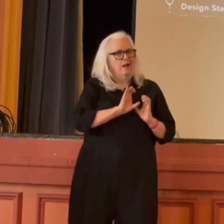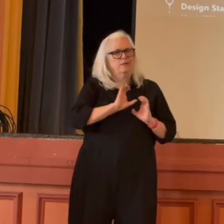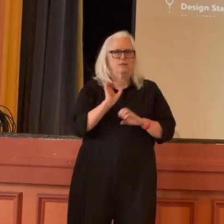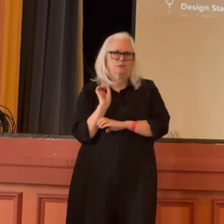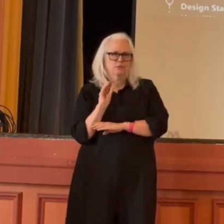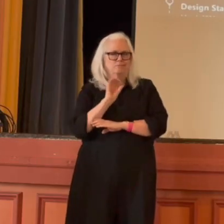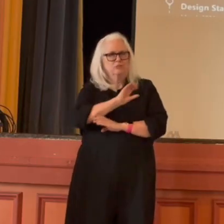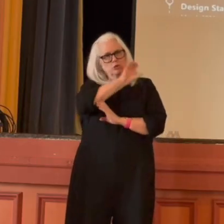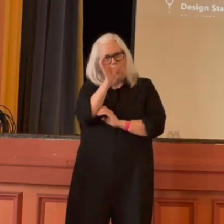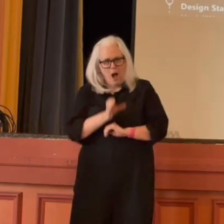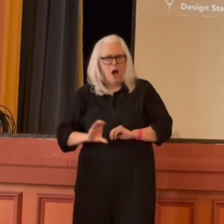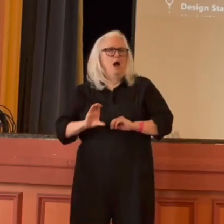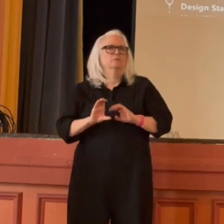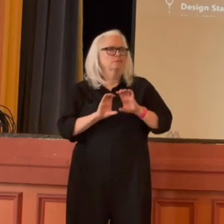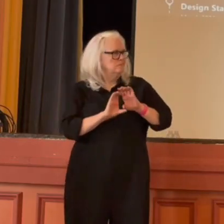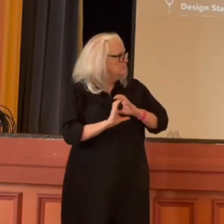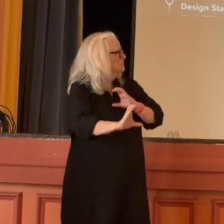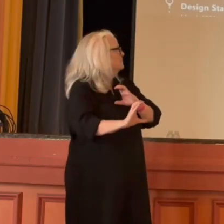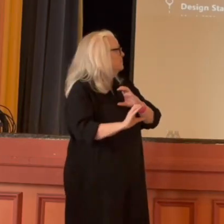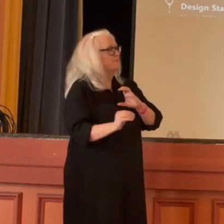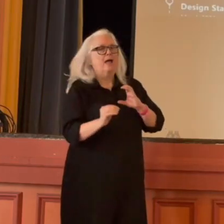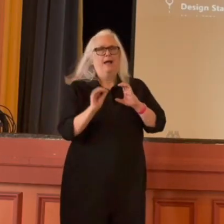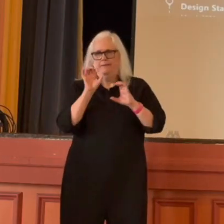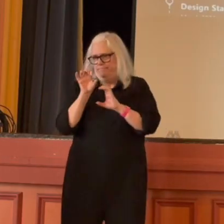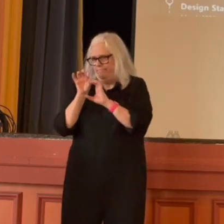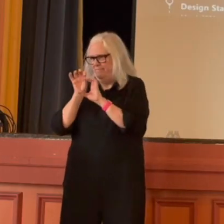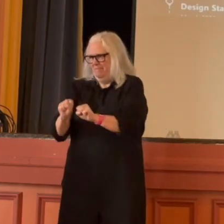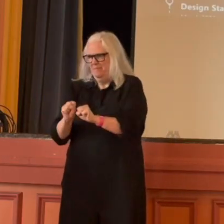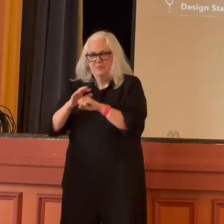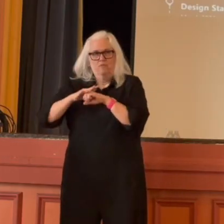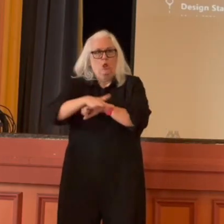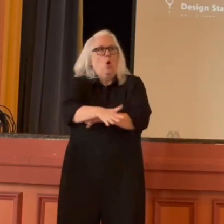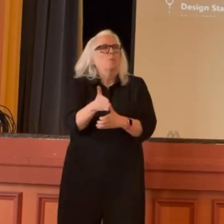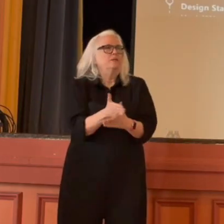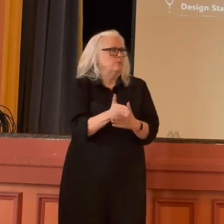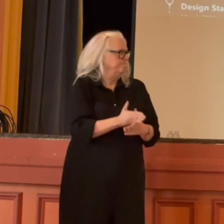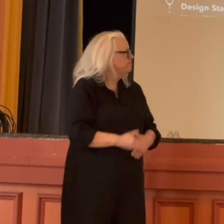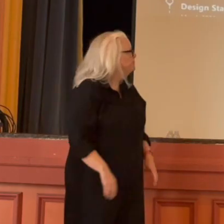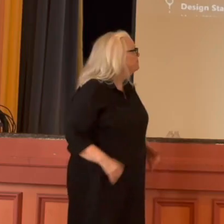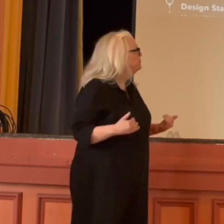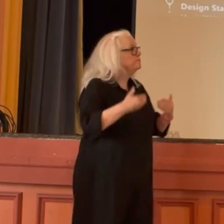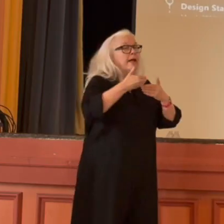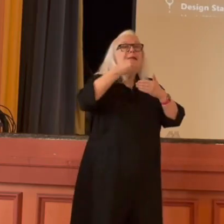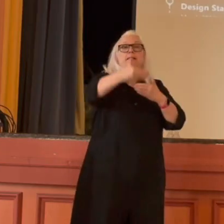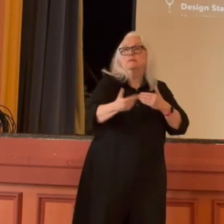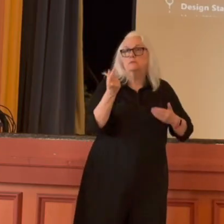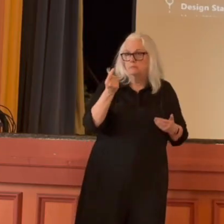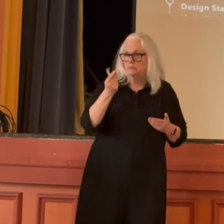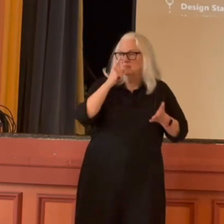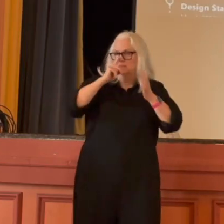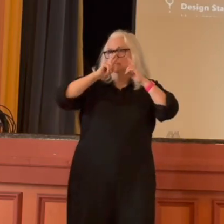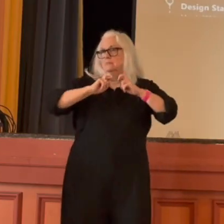two of them. Then the next one that we looked at would be Virginia